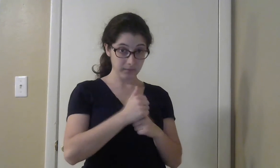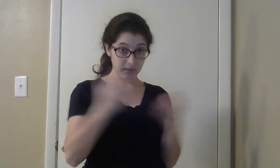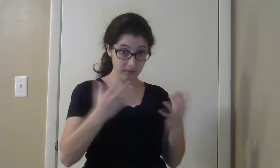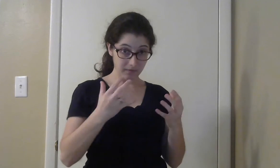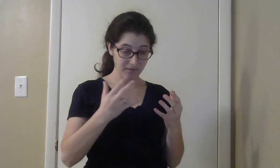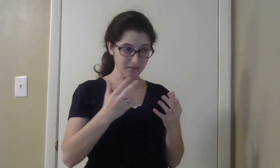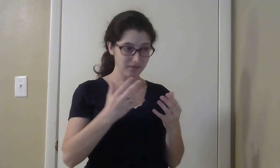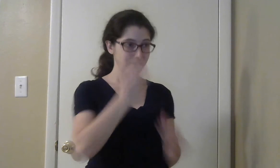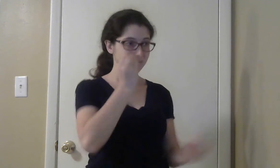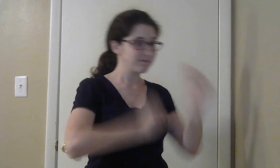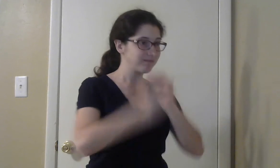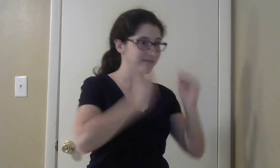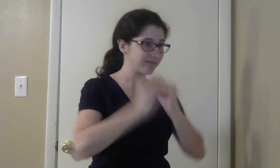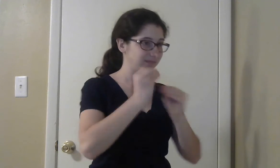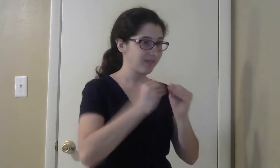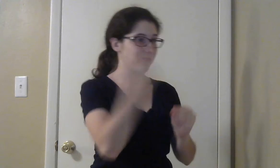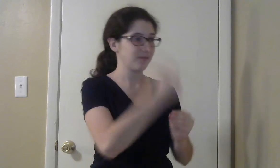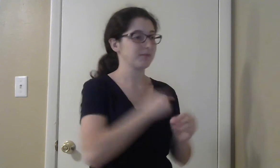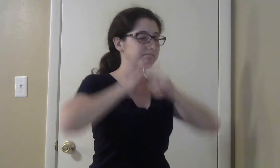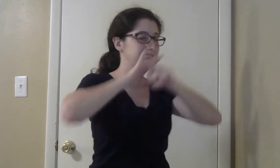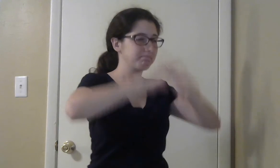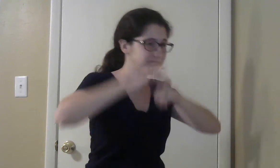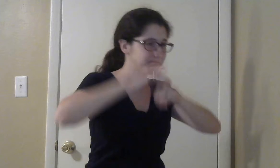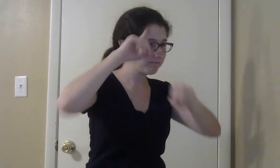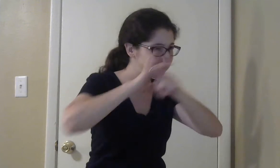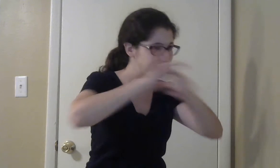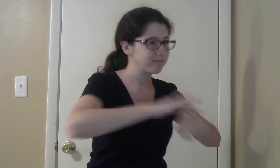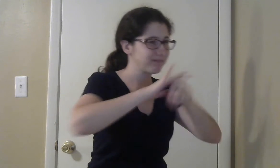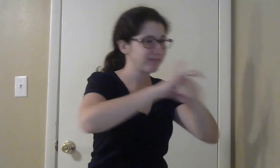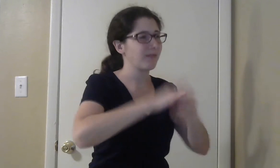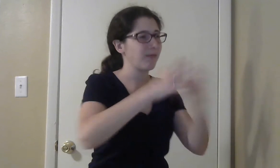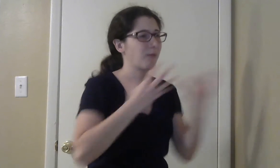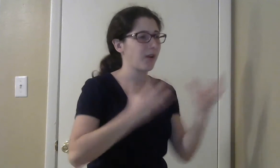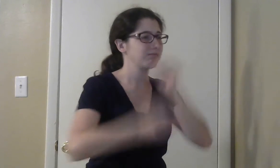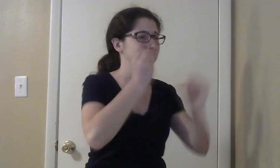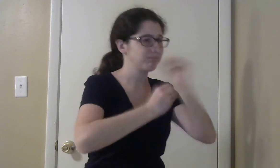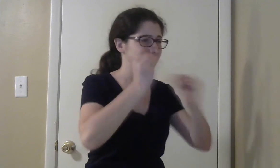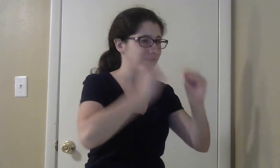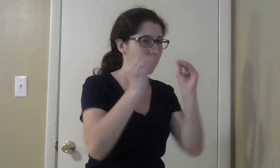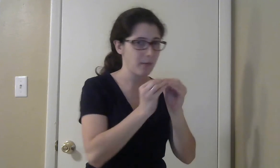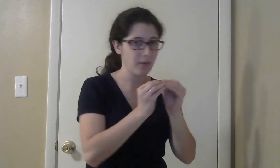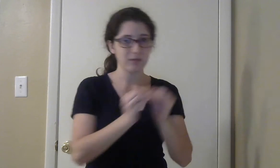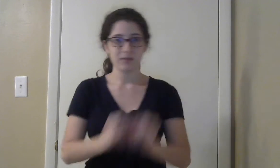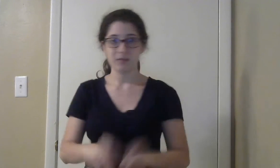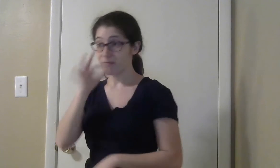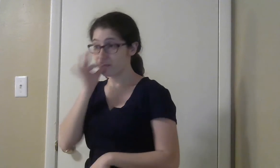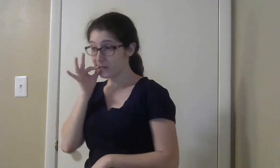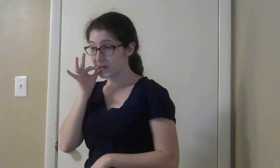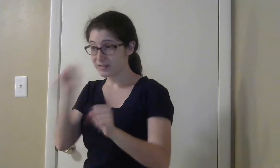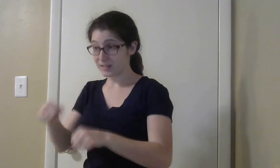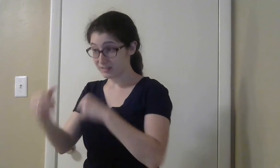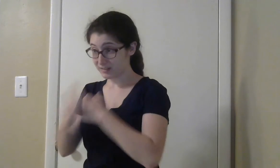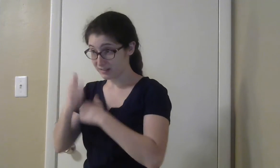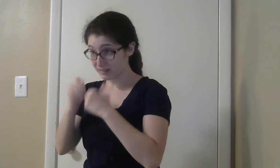the danger of fasting is that we belittle the gift. Amen. And boast in our willpower, our